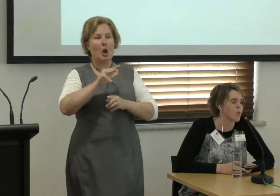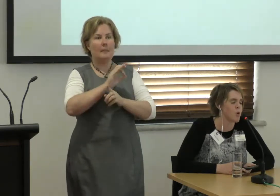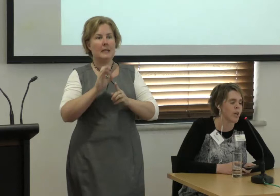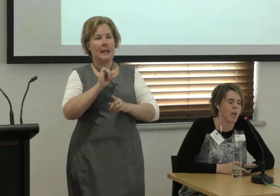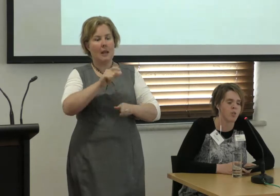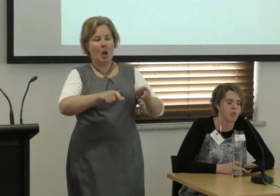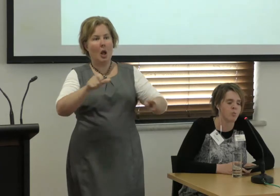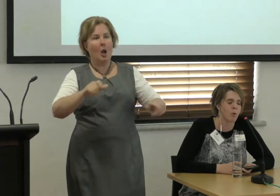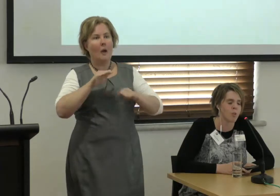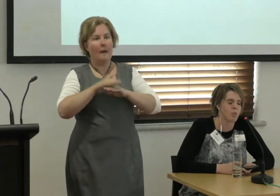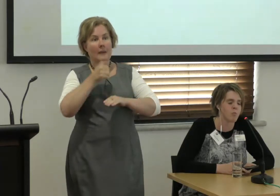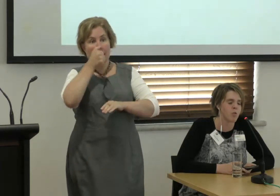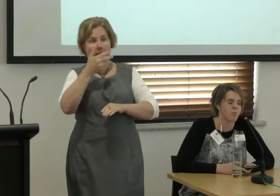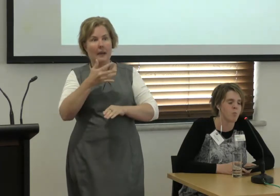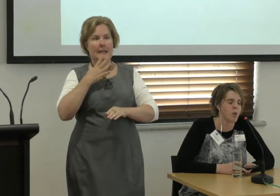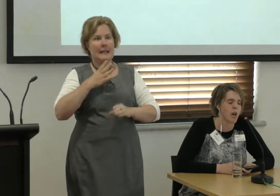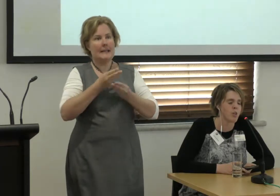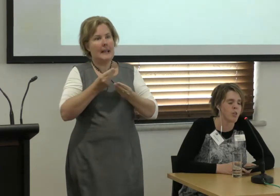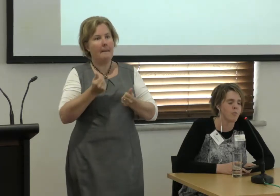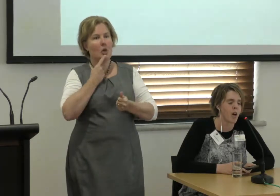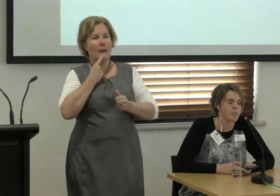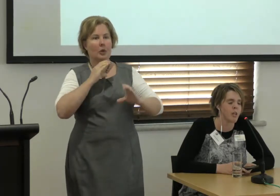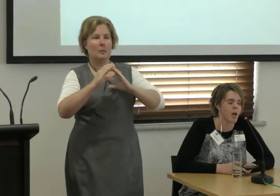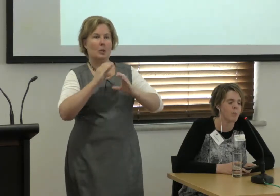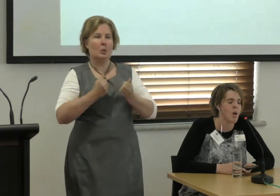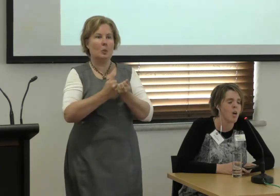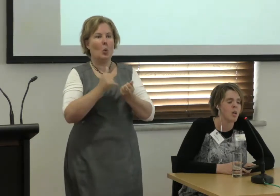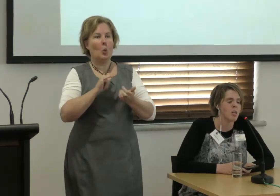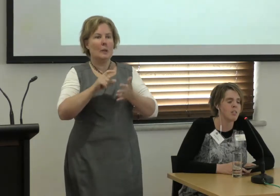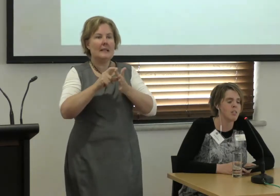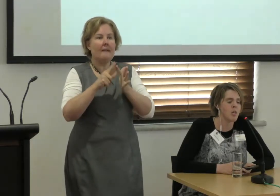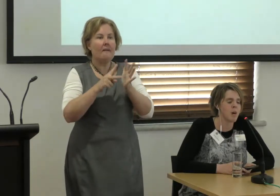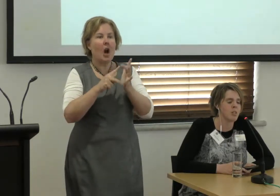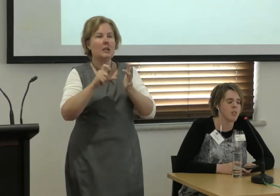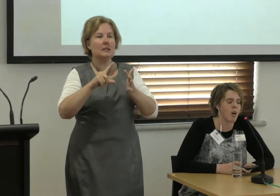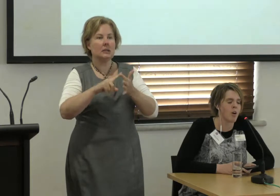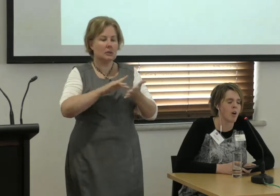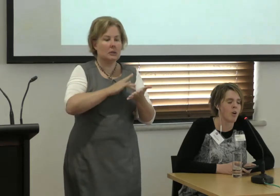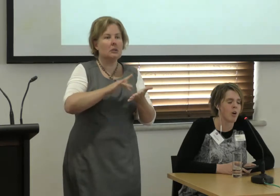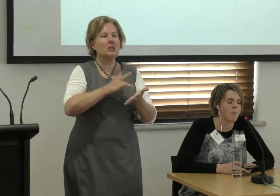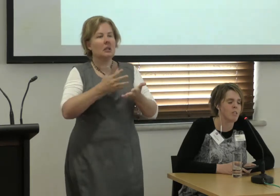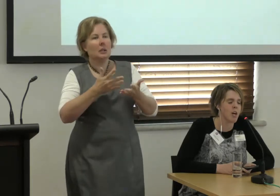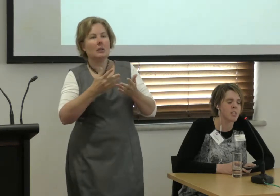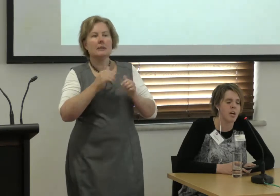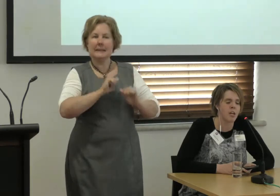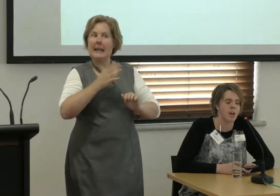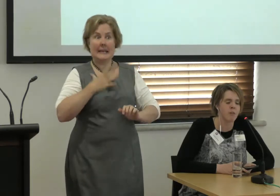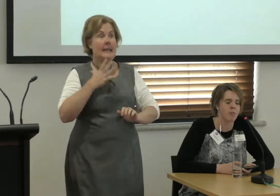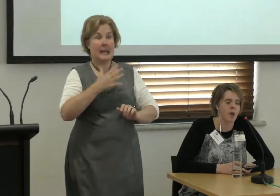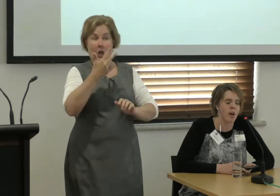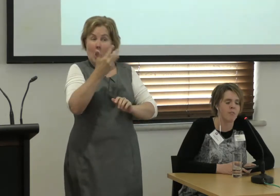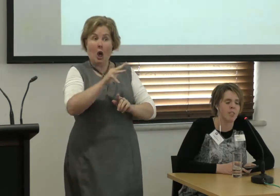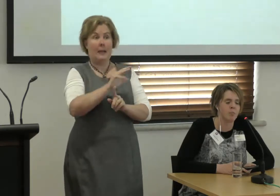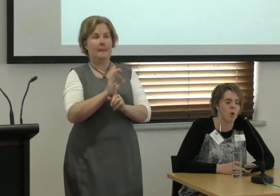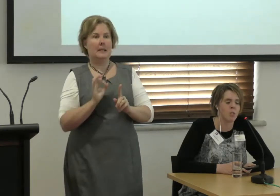of communication support or some sort of communication device. Now, let's think about a scenario. I mean, it's isolating enough if you